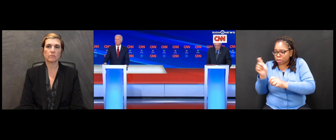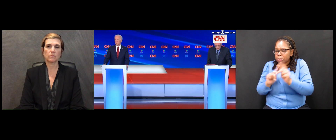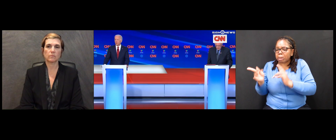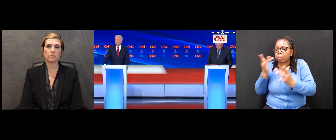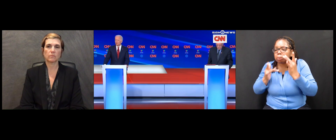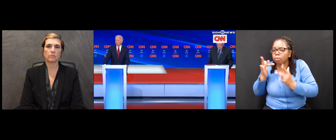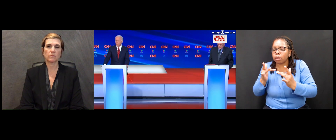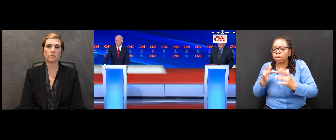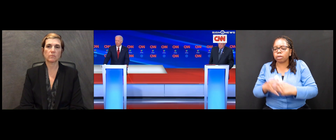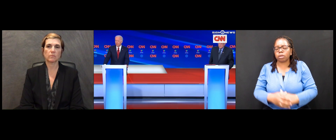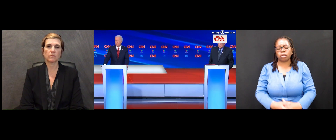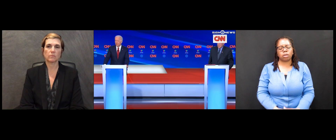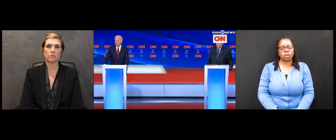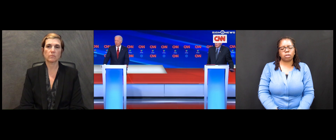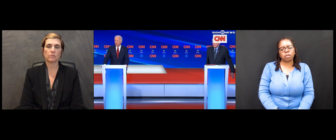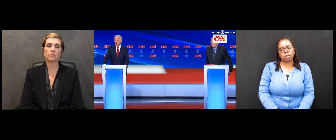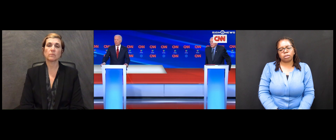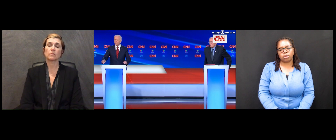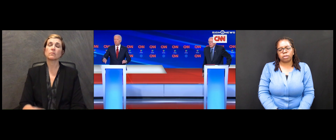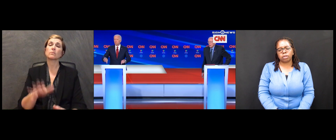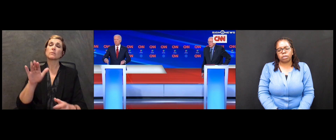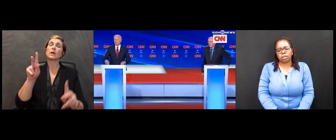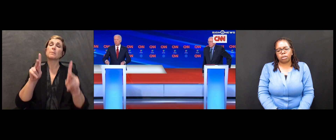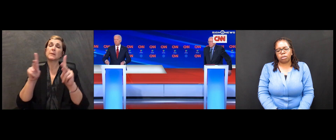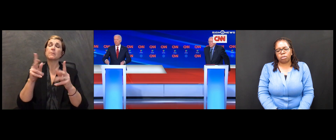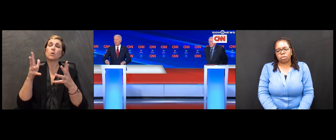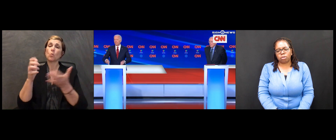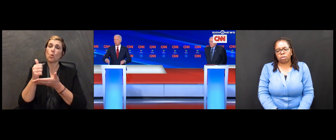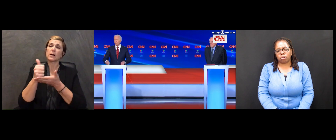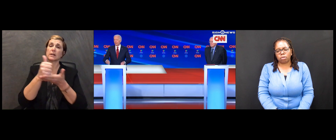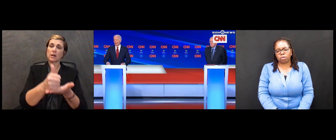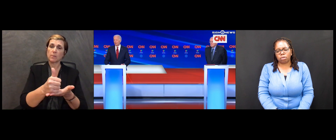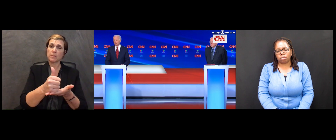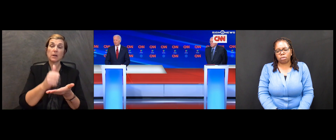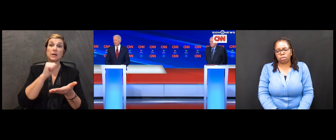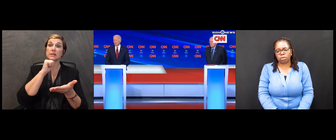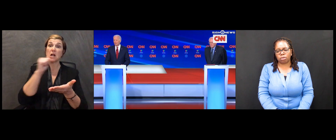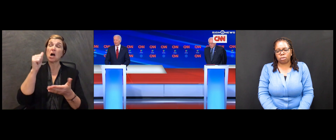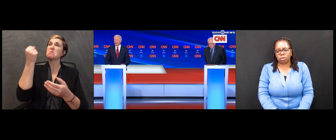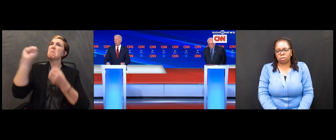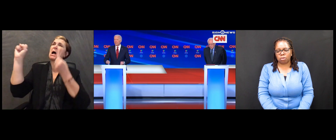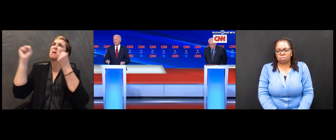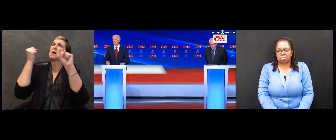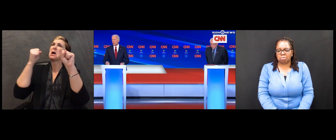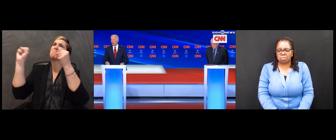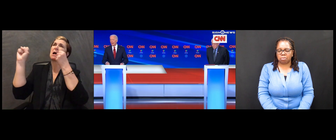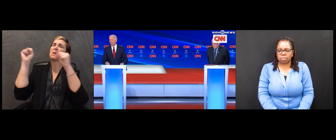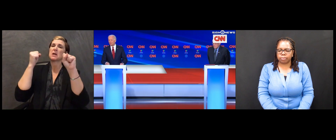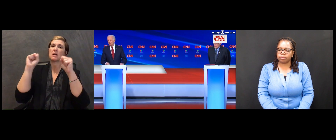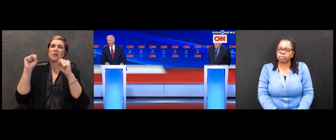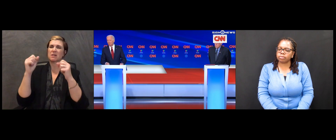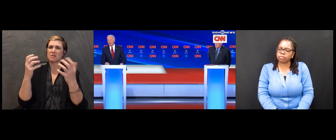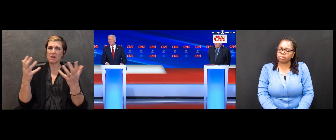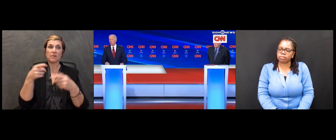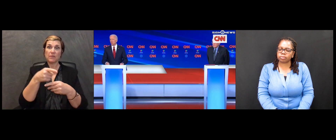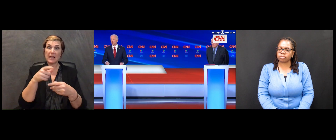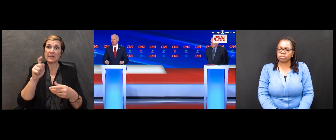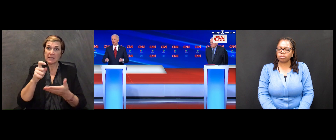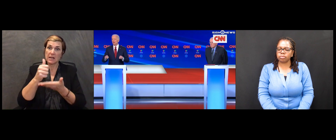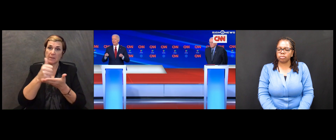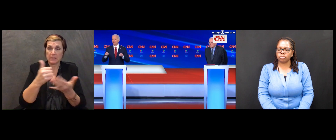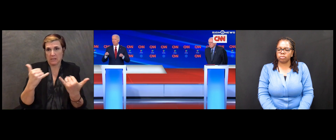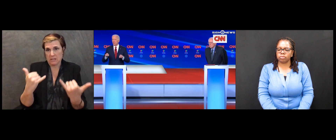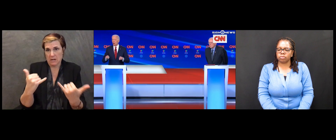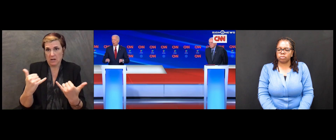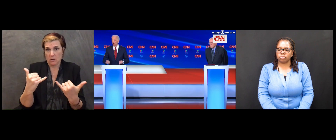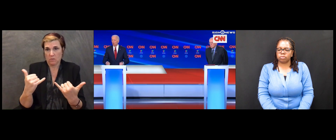for results, not a revolution. They want to deal with the results they need right now. And we can do that by making sure that